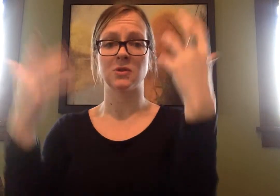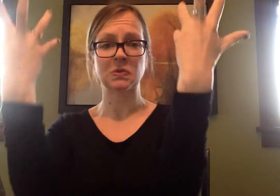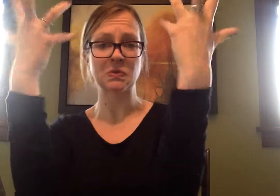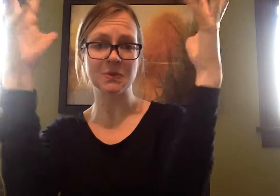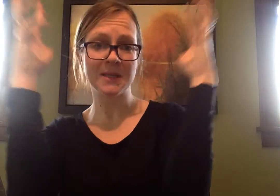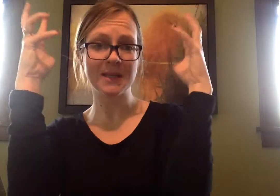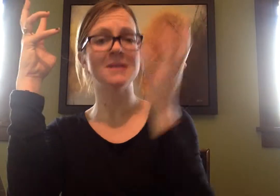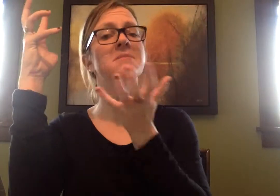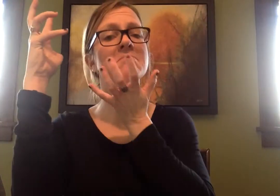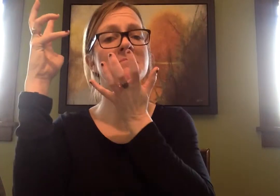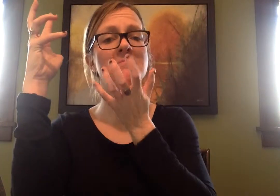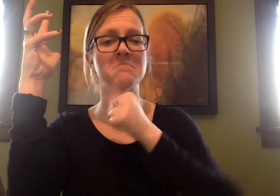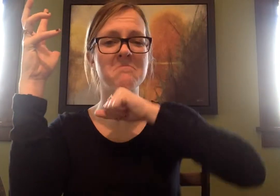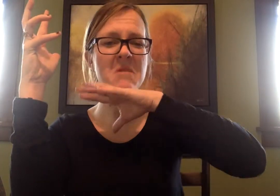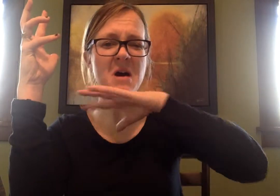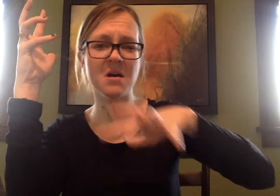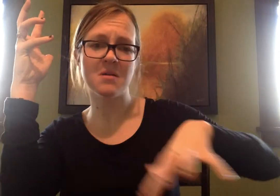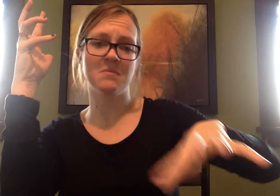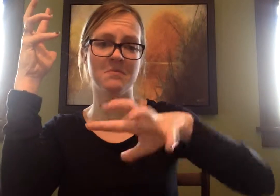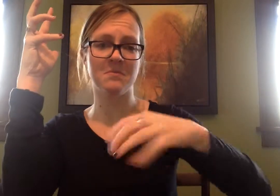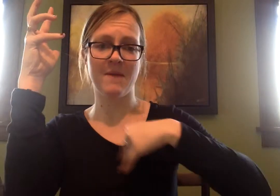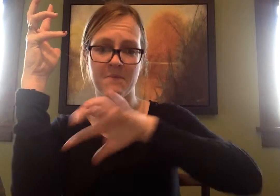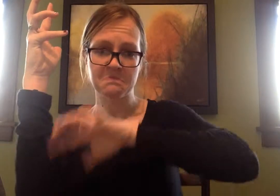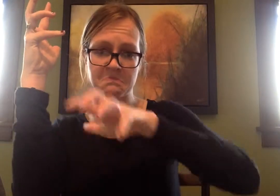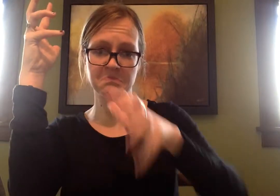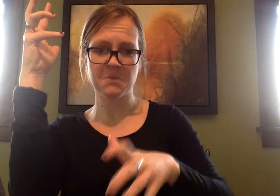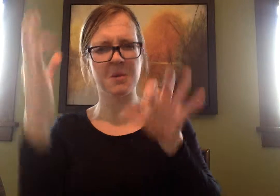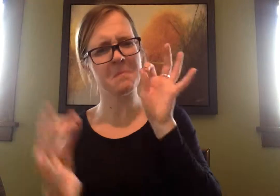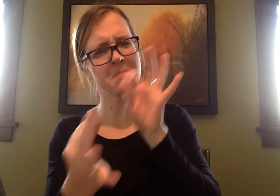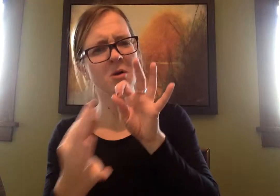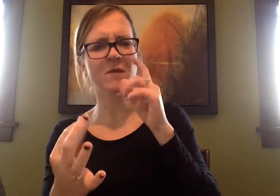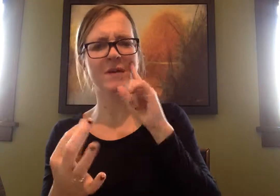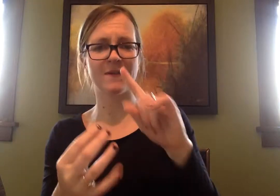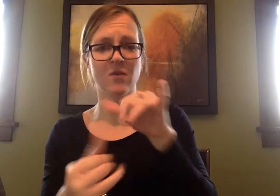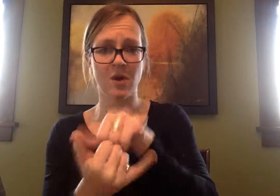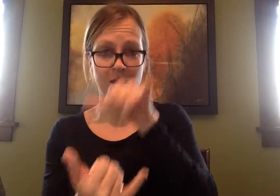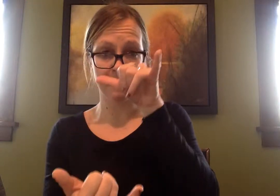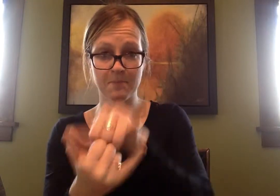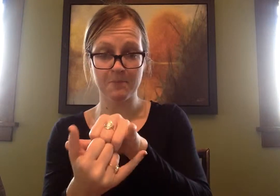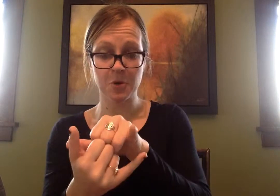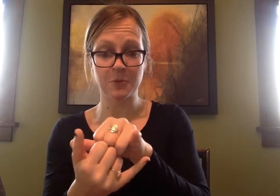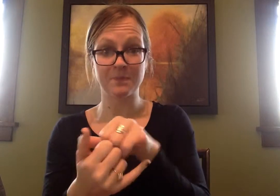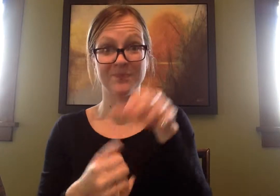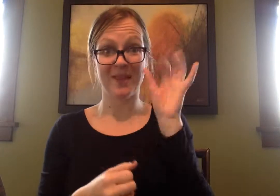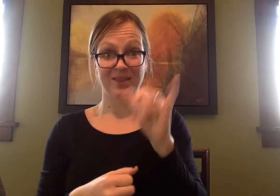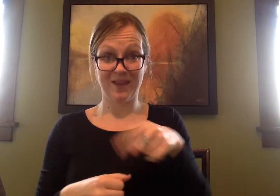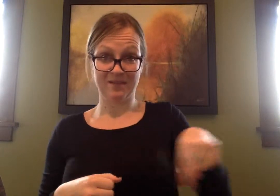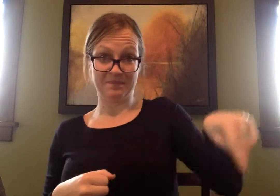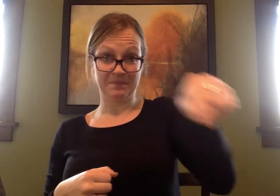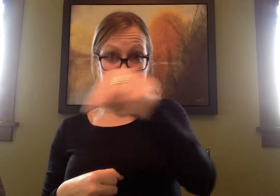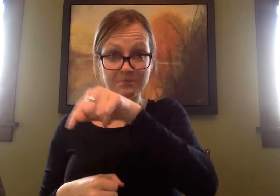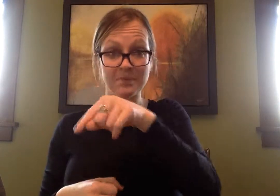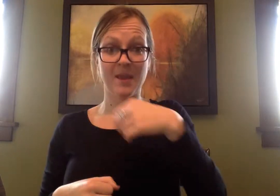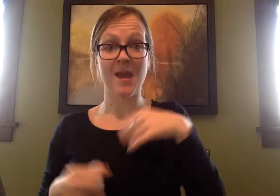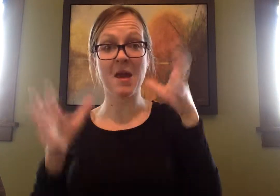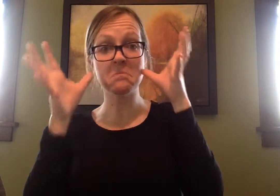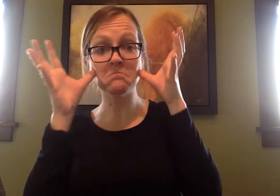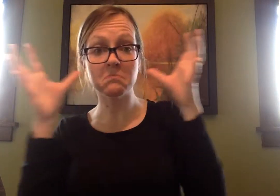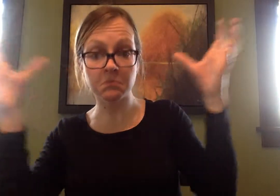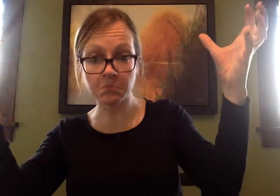The area was already home to a number of bushbucks, vervet monkeys, and a giant Aldabra